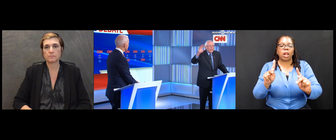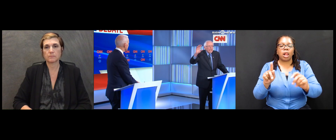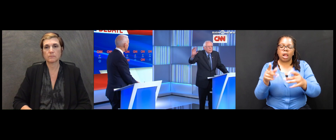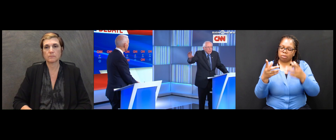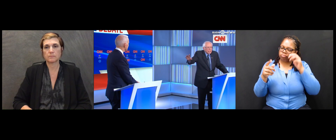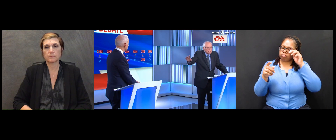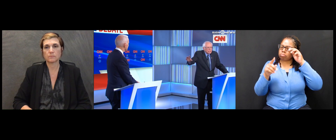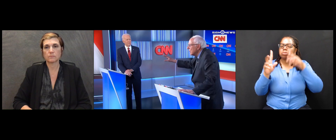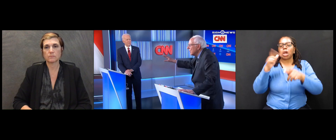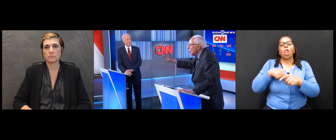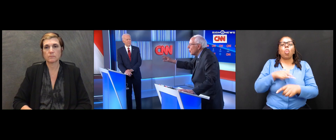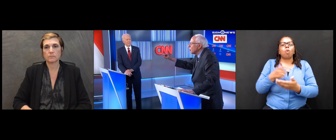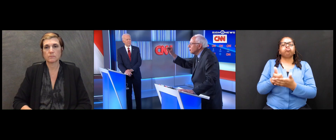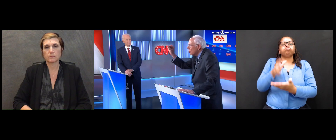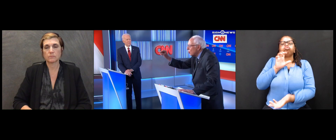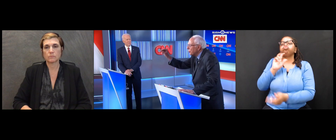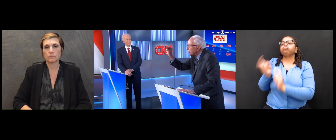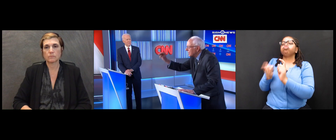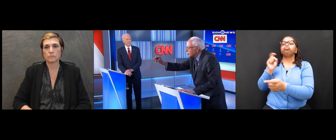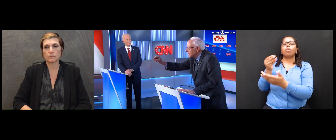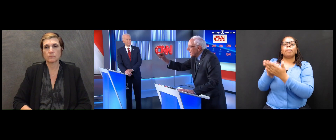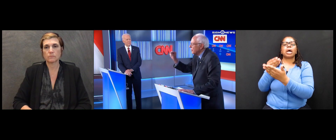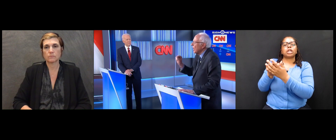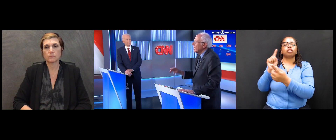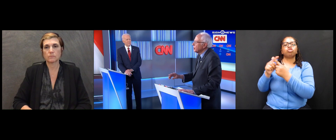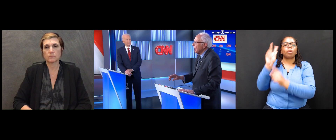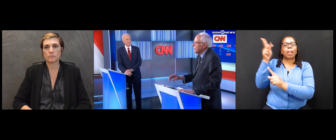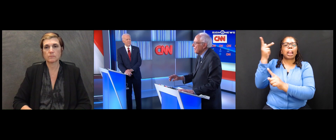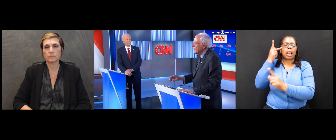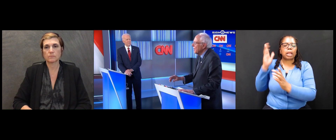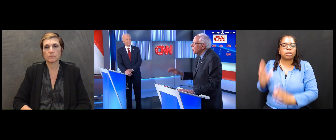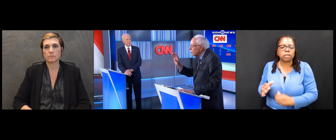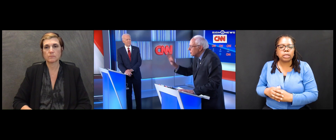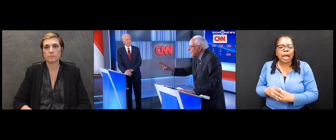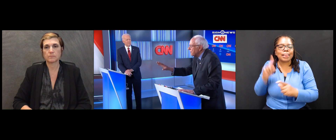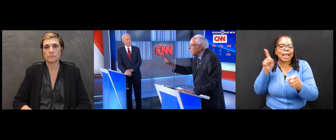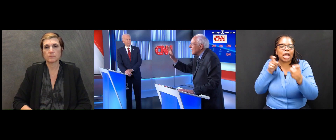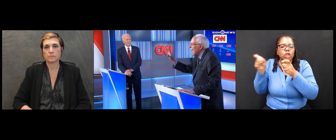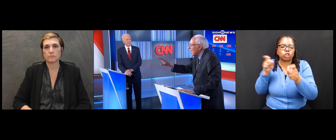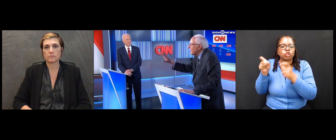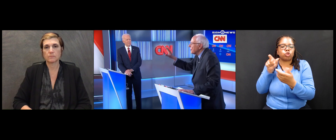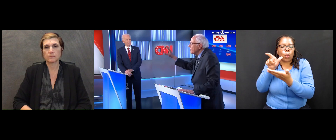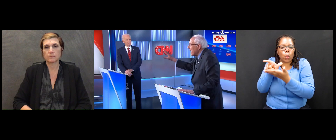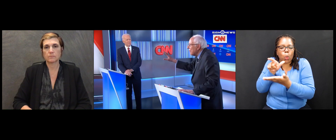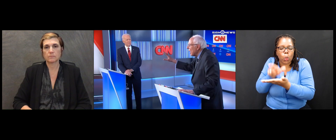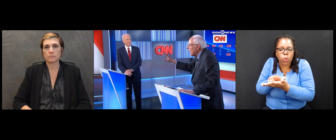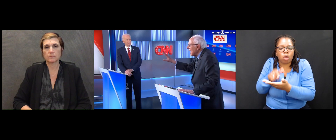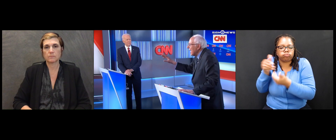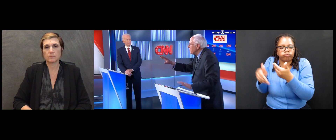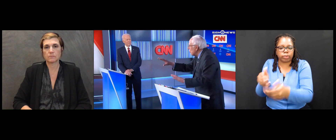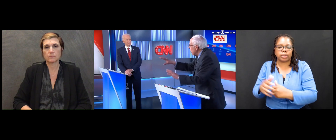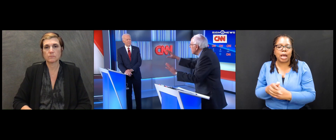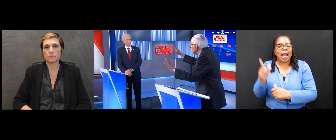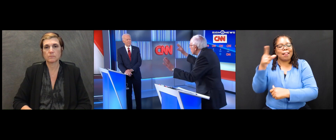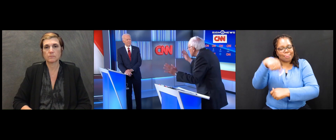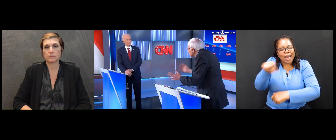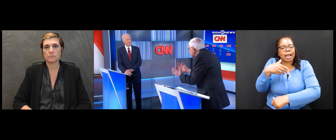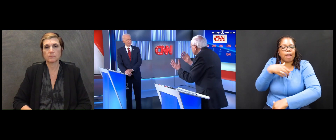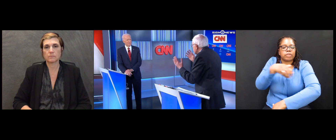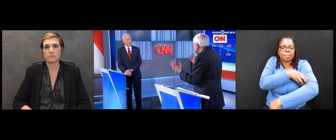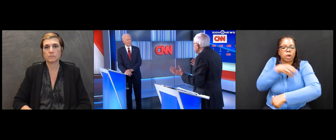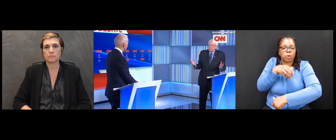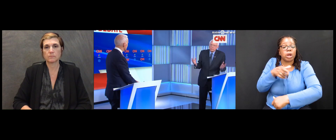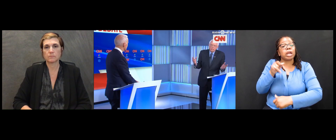political campaigns, who control the legislative agenda. Those people have the power. And if you want to make